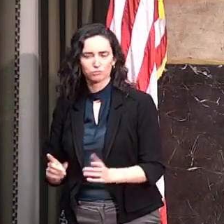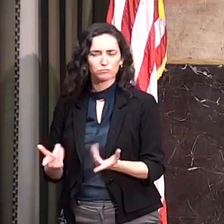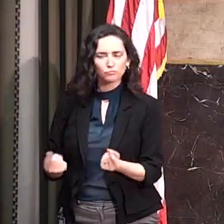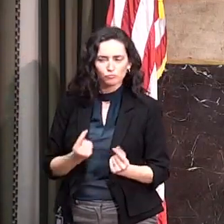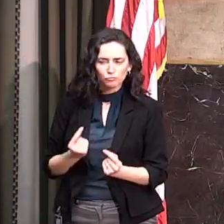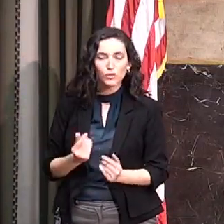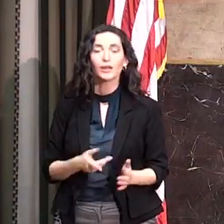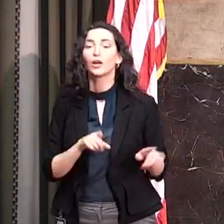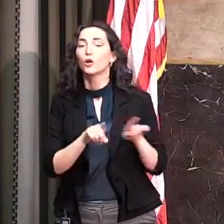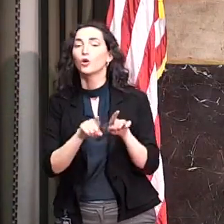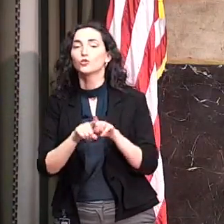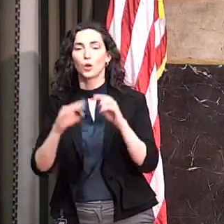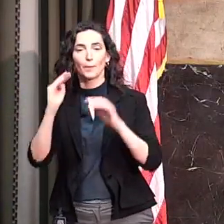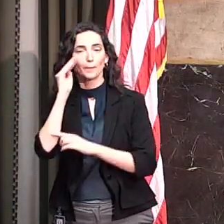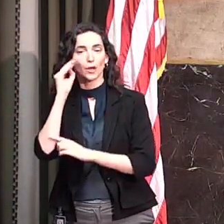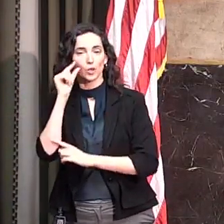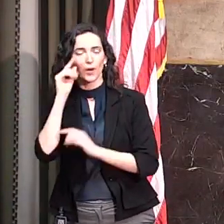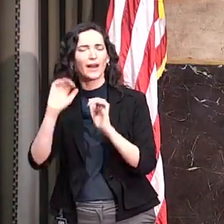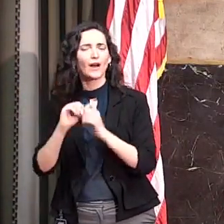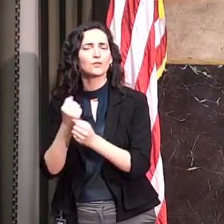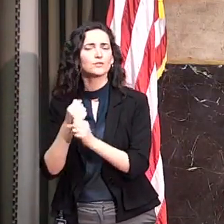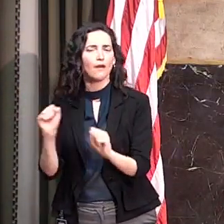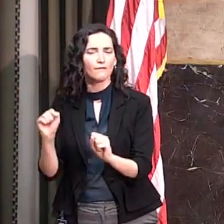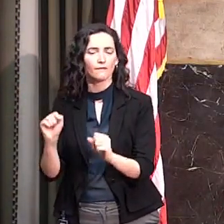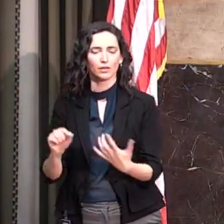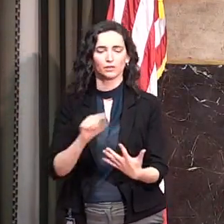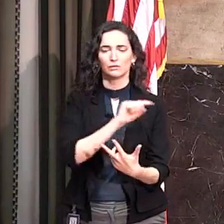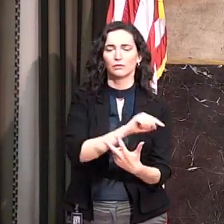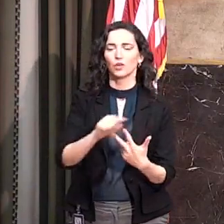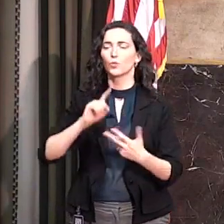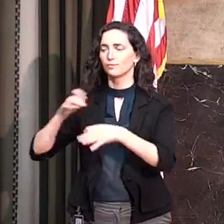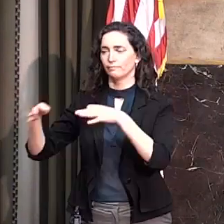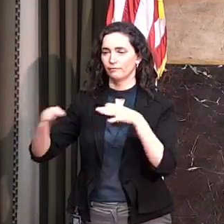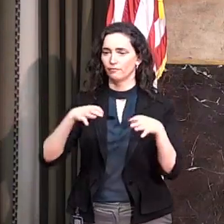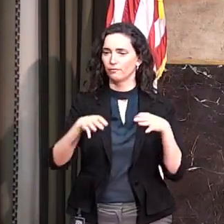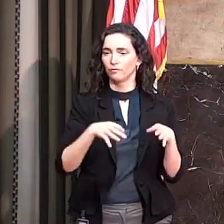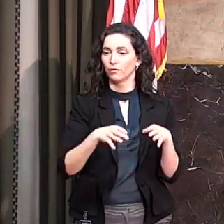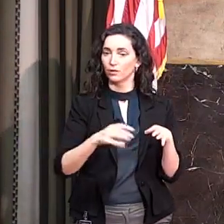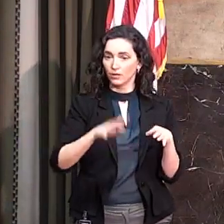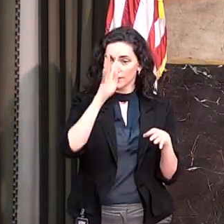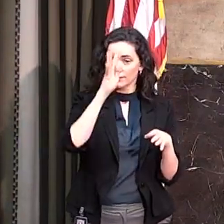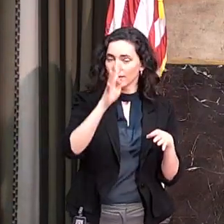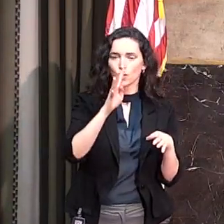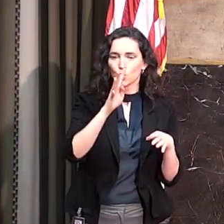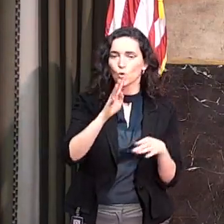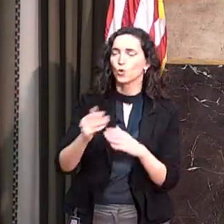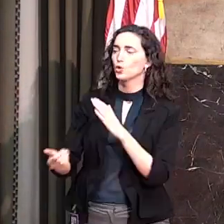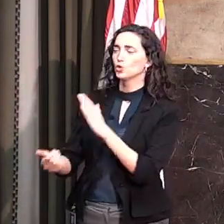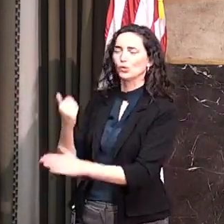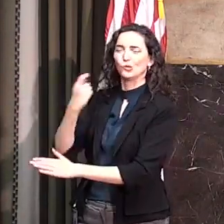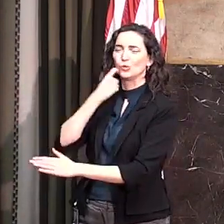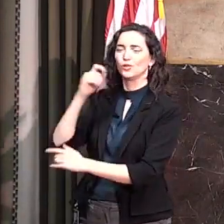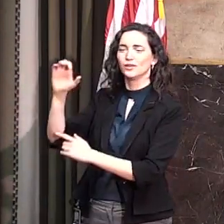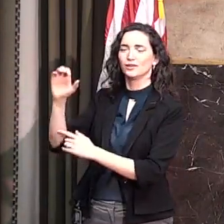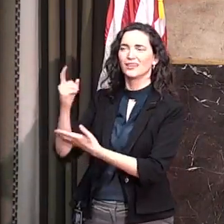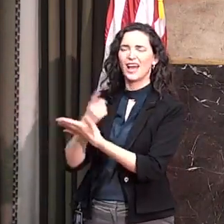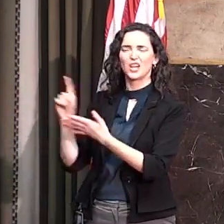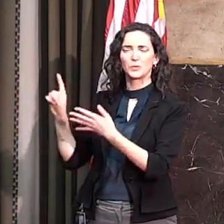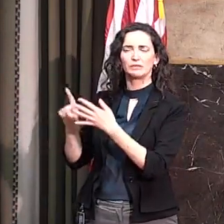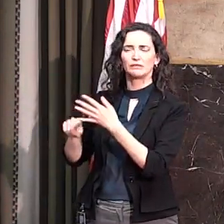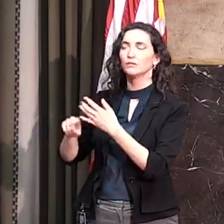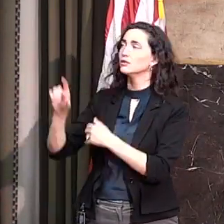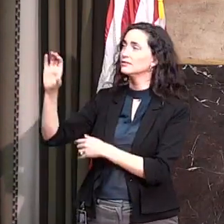safety. He will do that based on new CDC guidance that came out towards the end of last